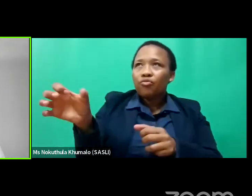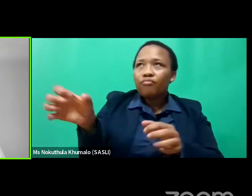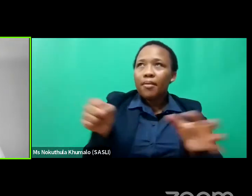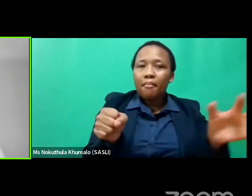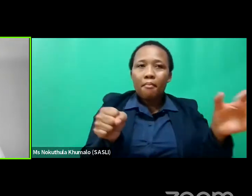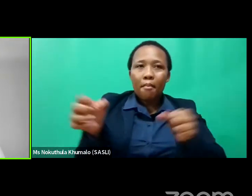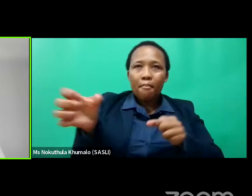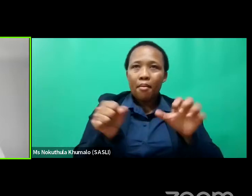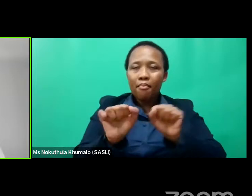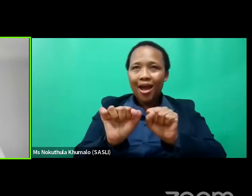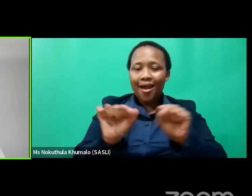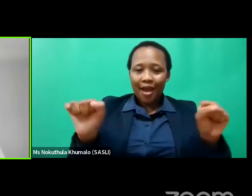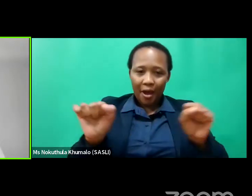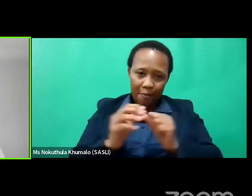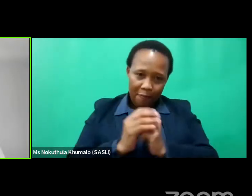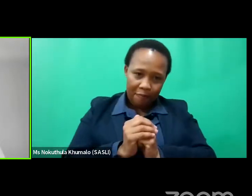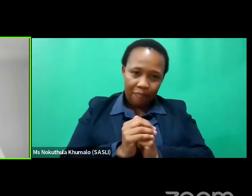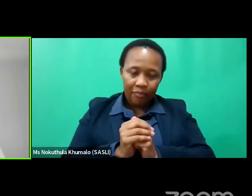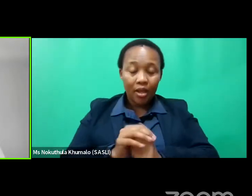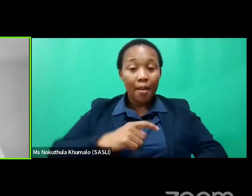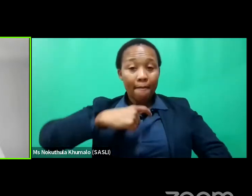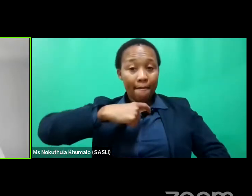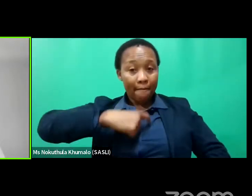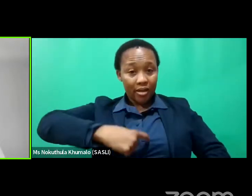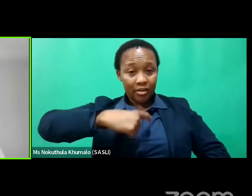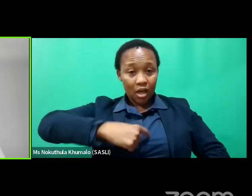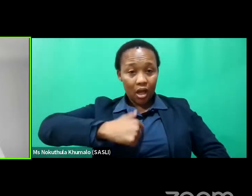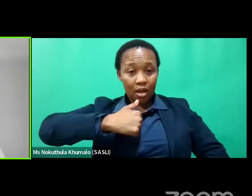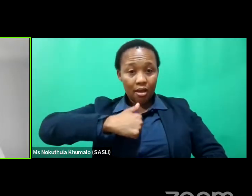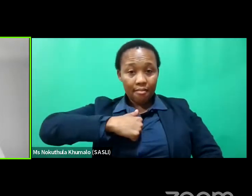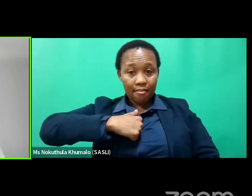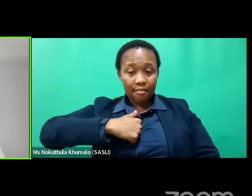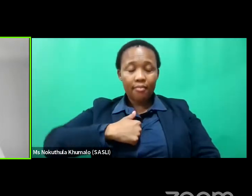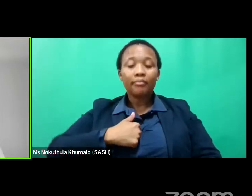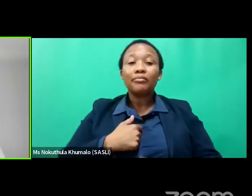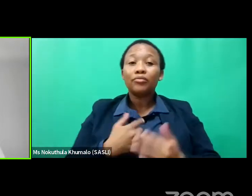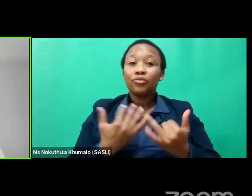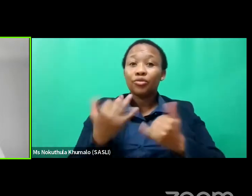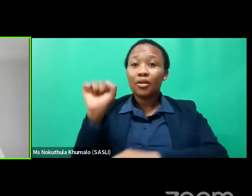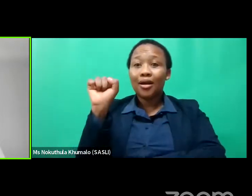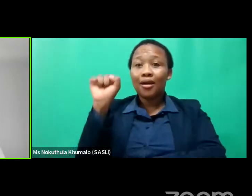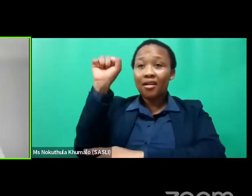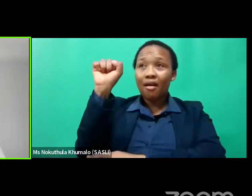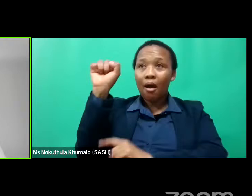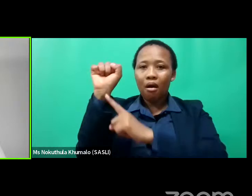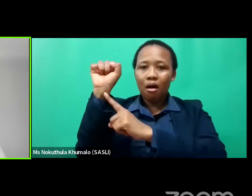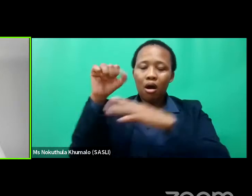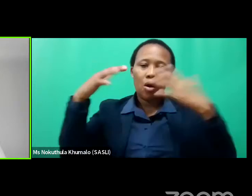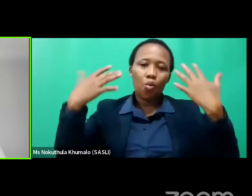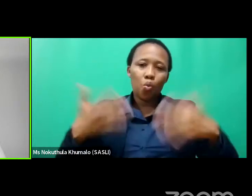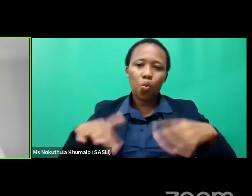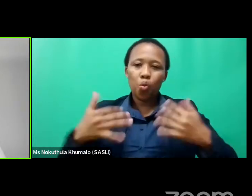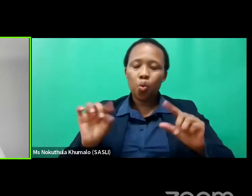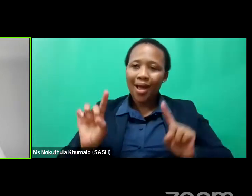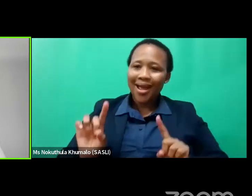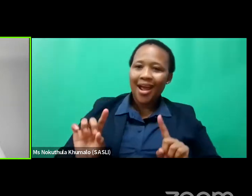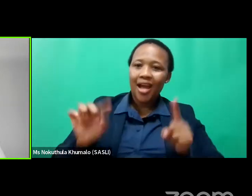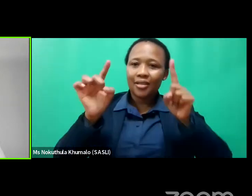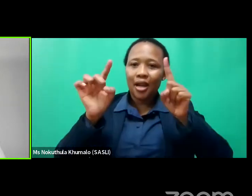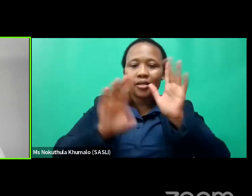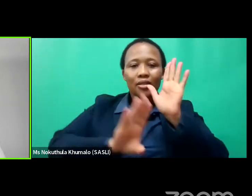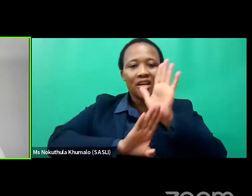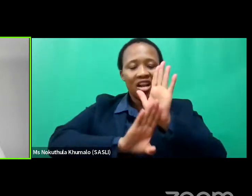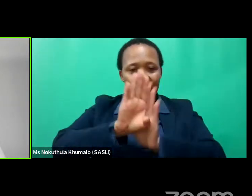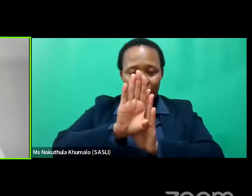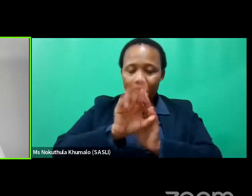I must say, personally, I consider this as an excellent development in the sector and a good opportunity